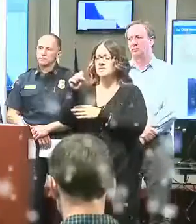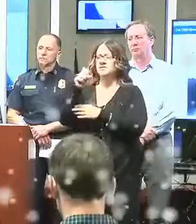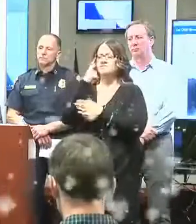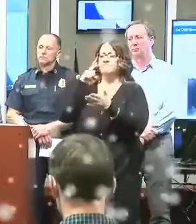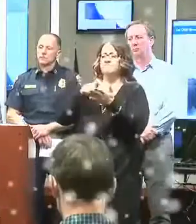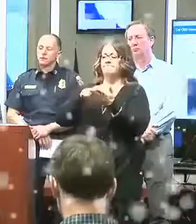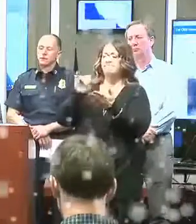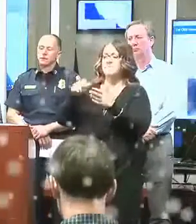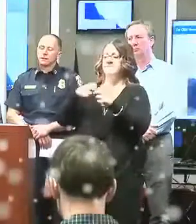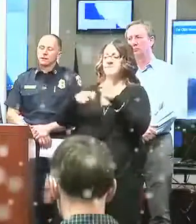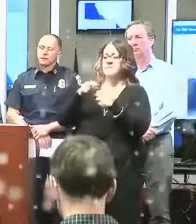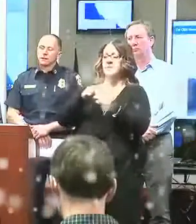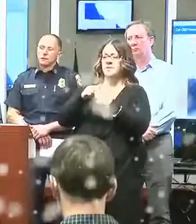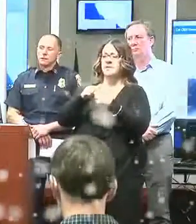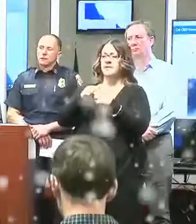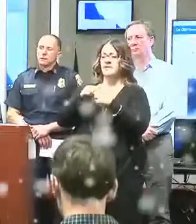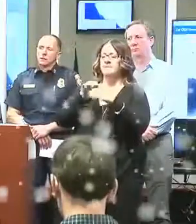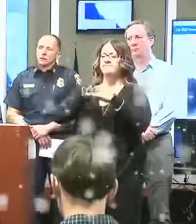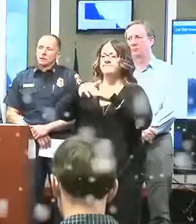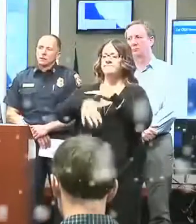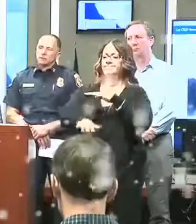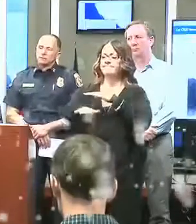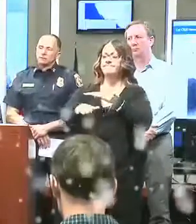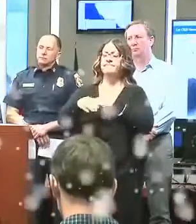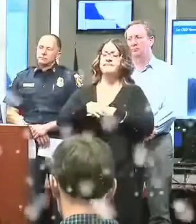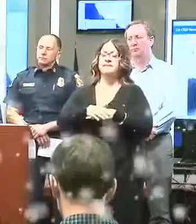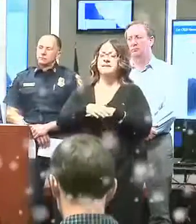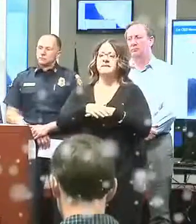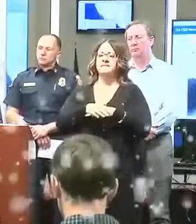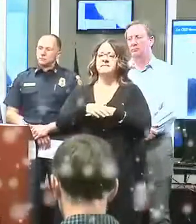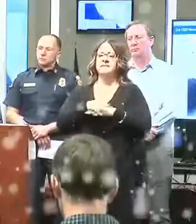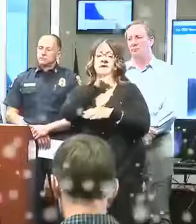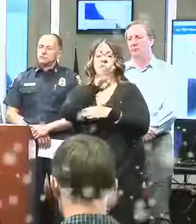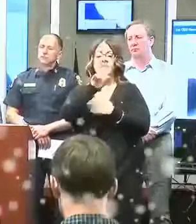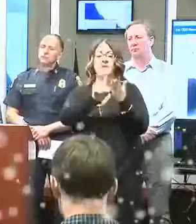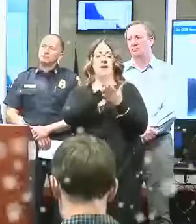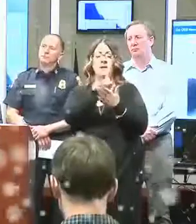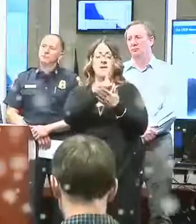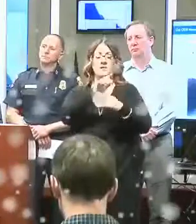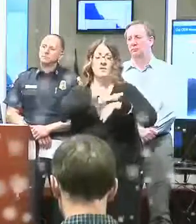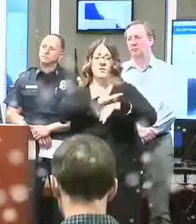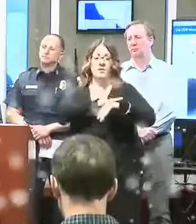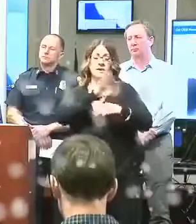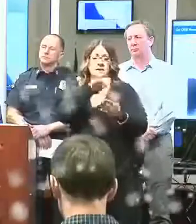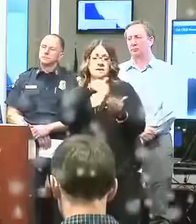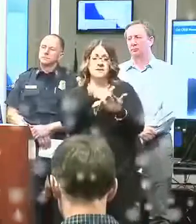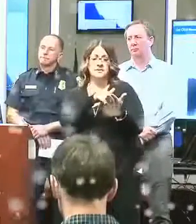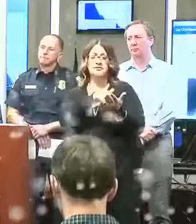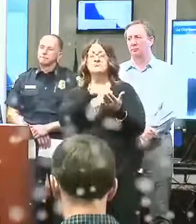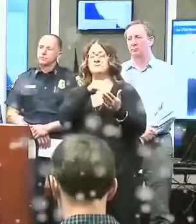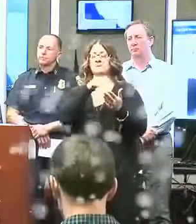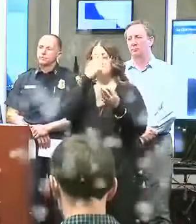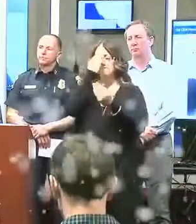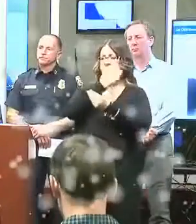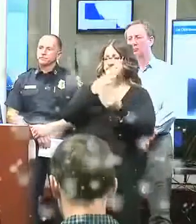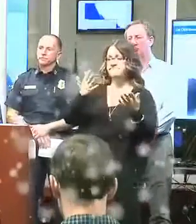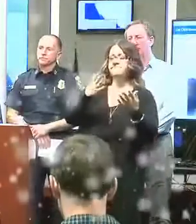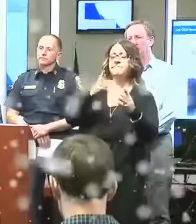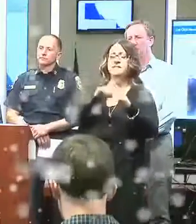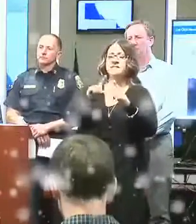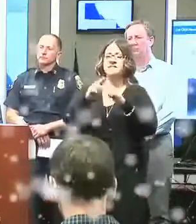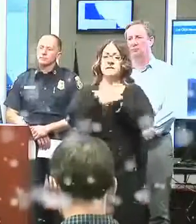spillway. Our 24-hour California Warning Center has also been sending notifications to counties downstream